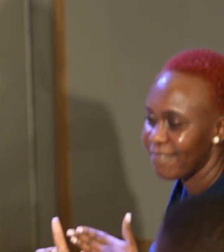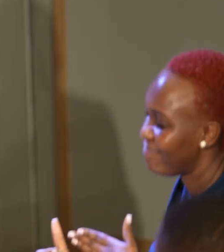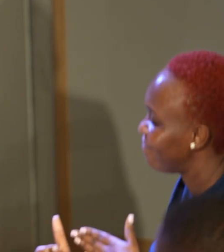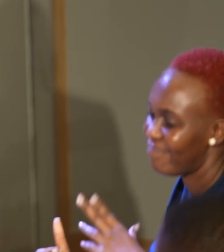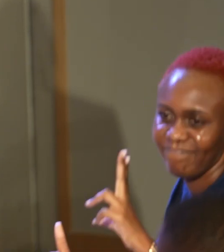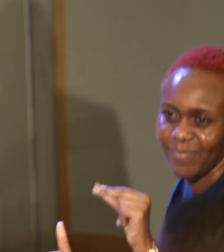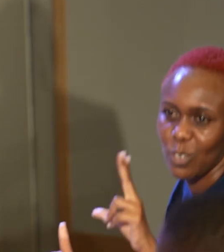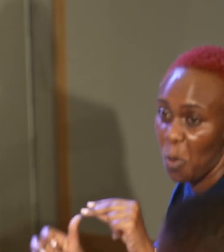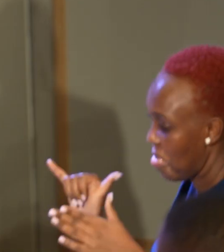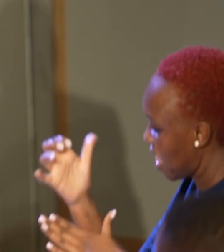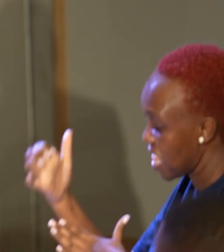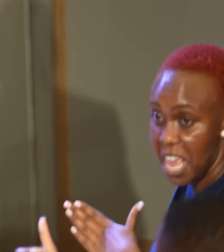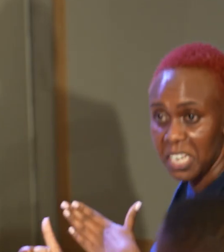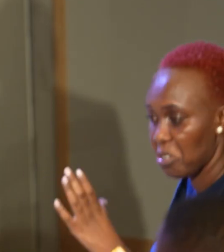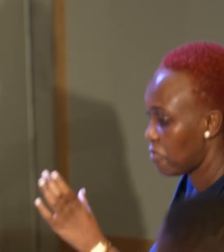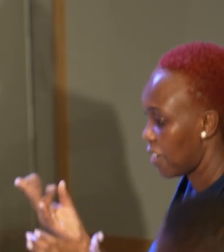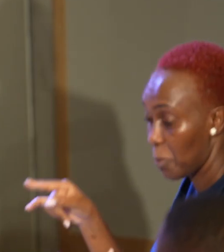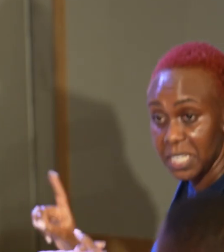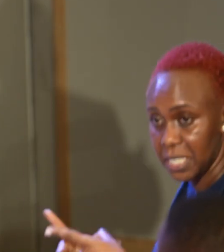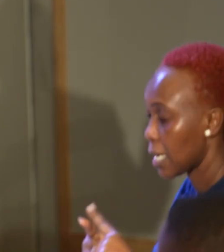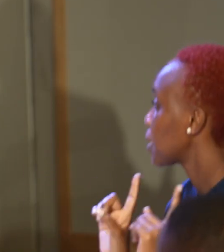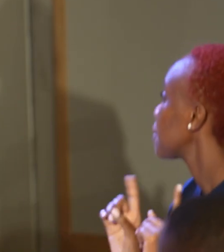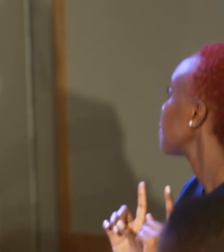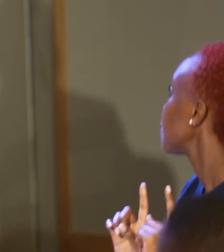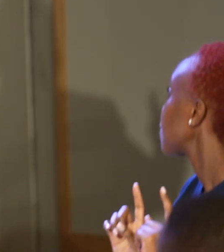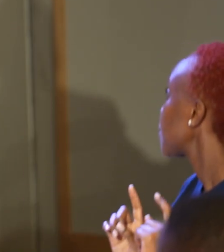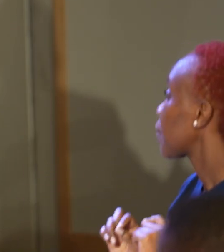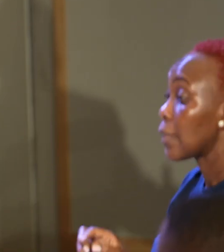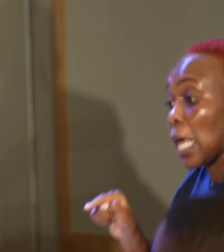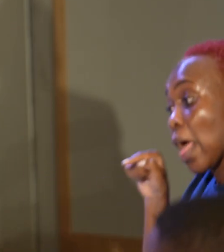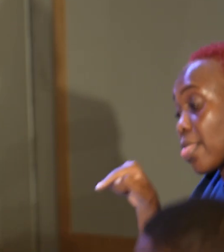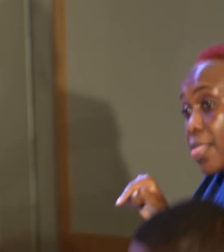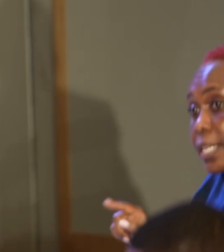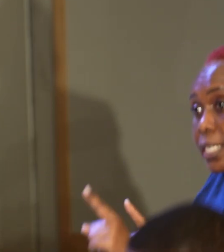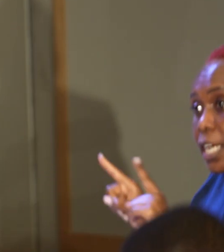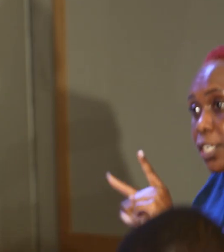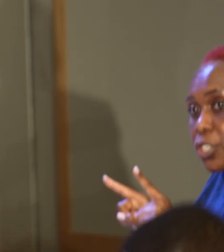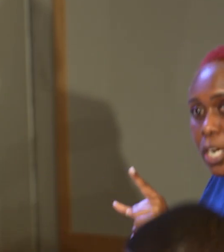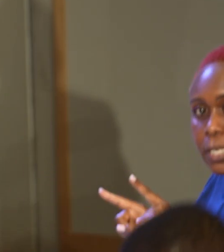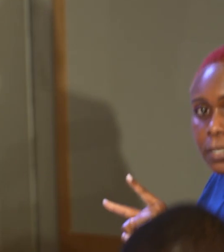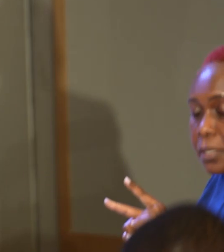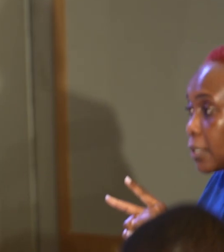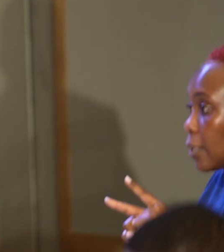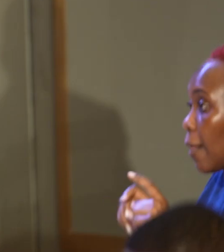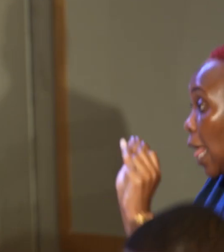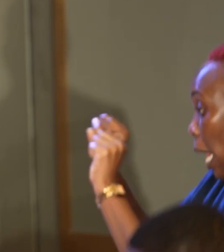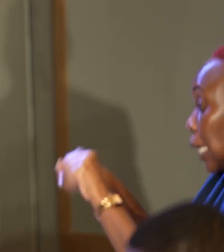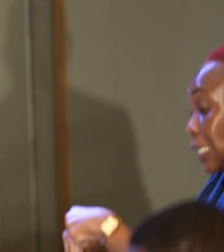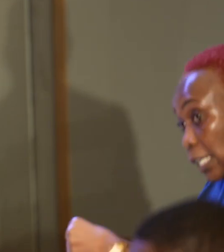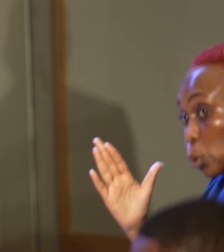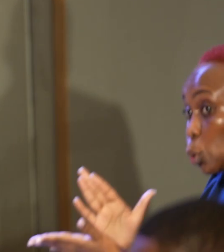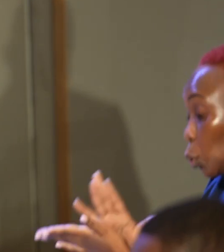definitely not the end. Now, and this journey can be